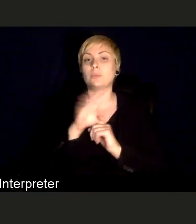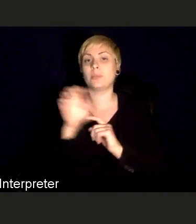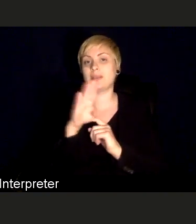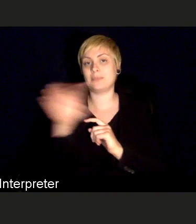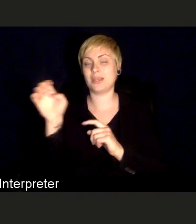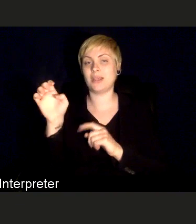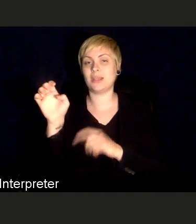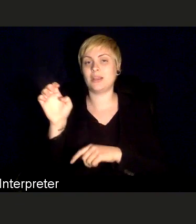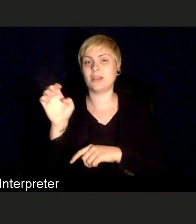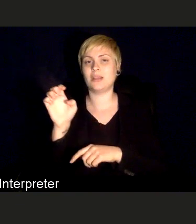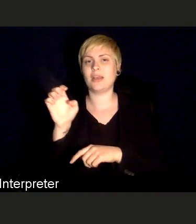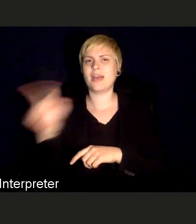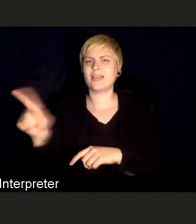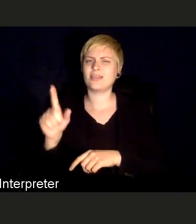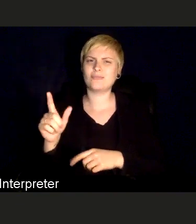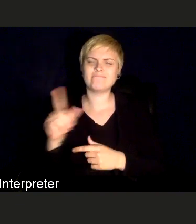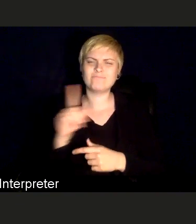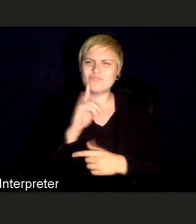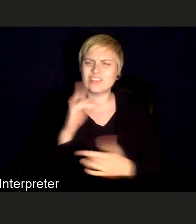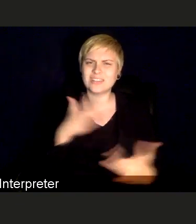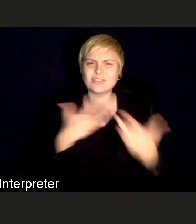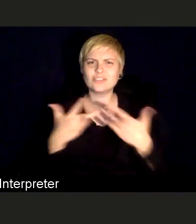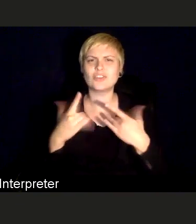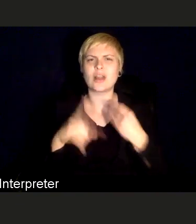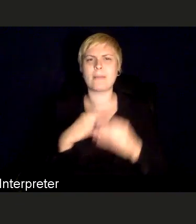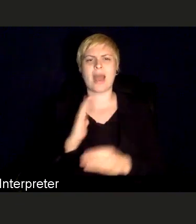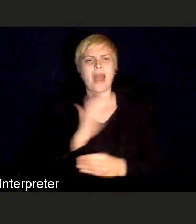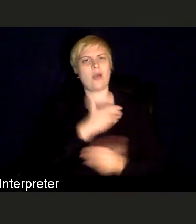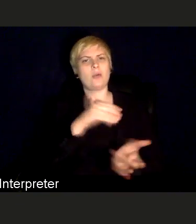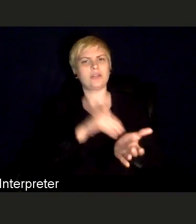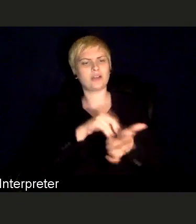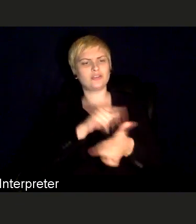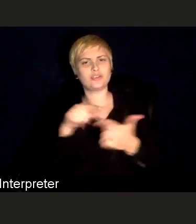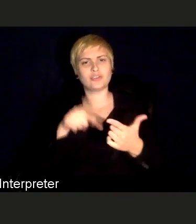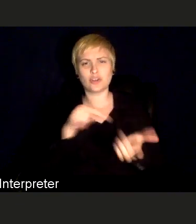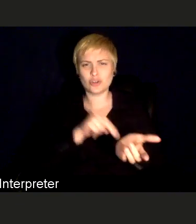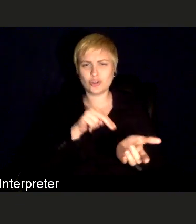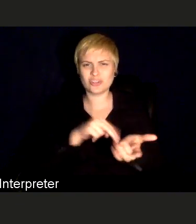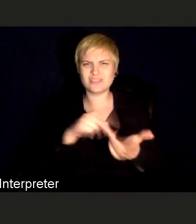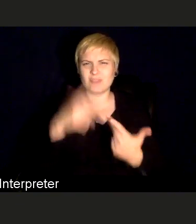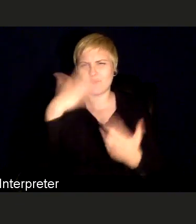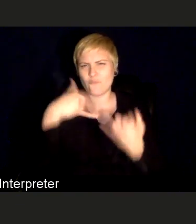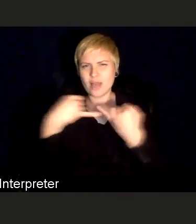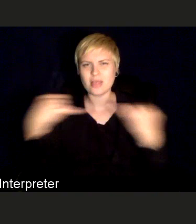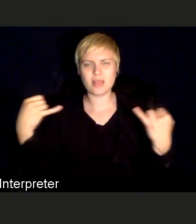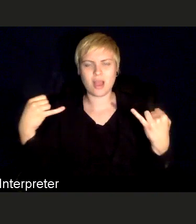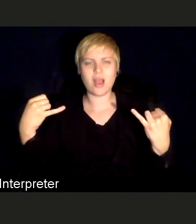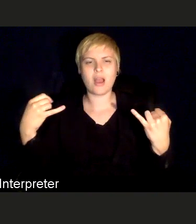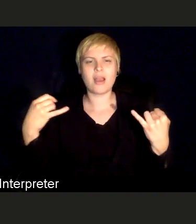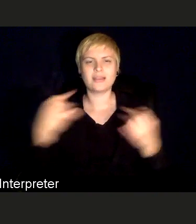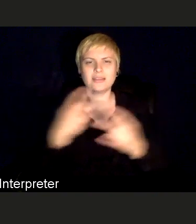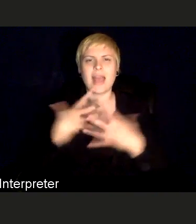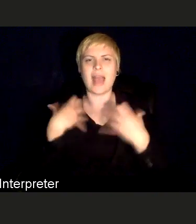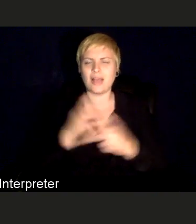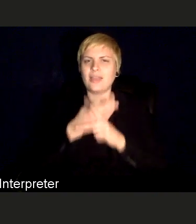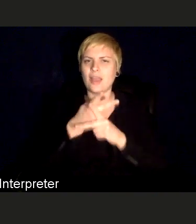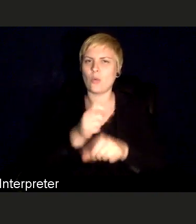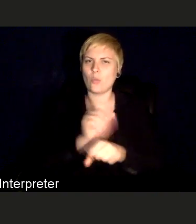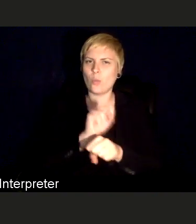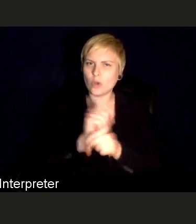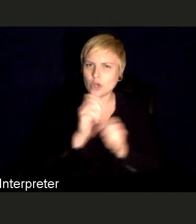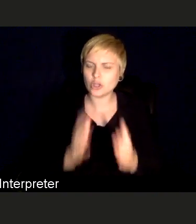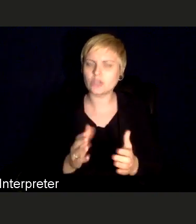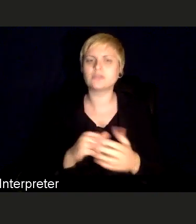really concerned about our doctors, our nurses, our frontline care, healthcare